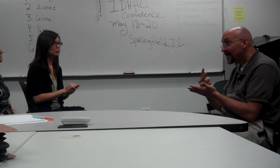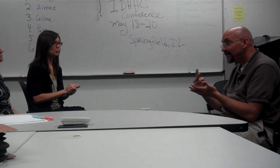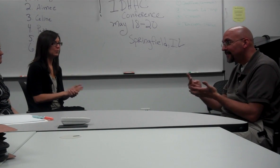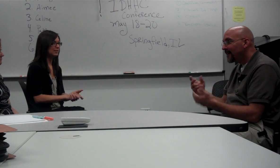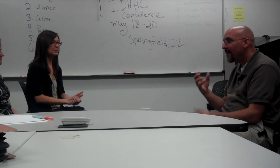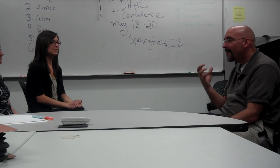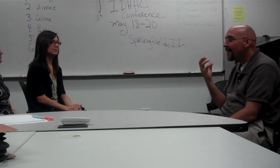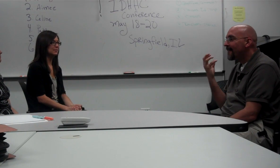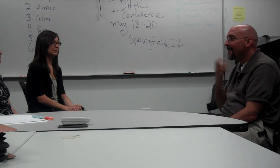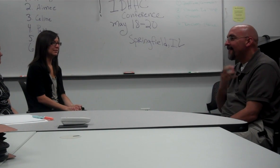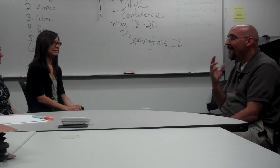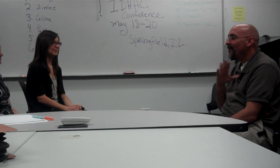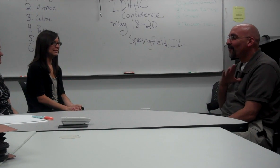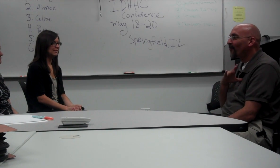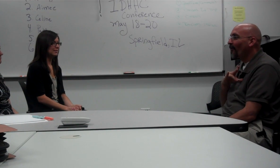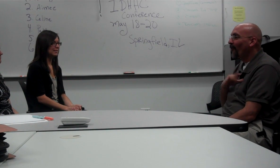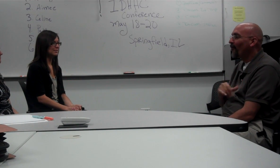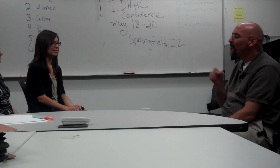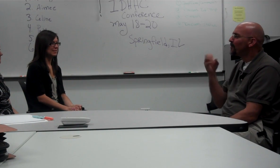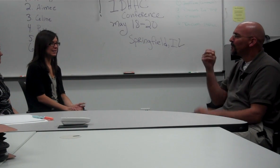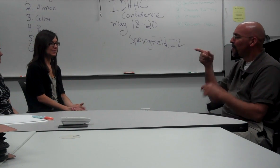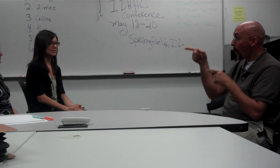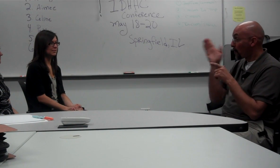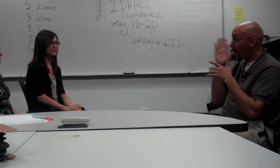2 weeks. That's fantastic. Do